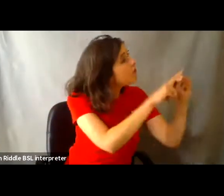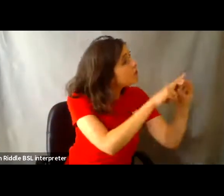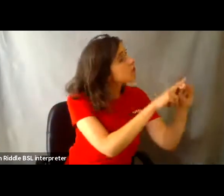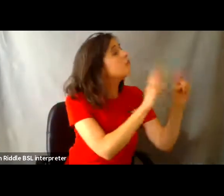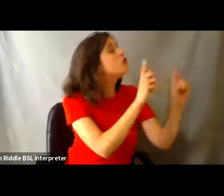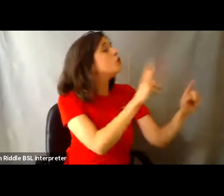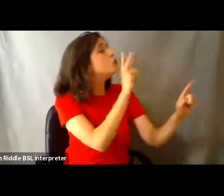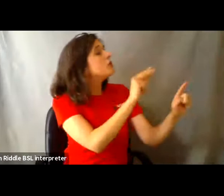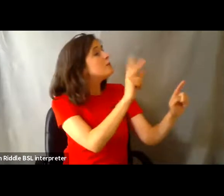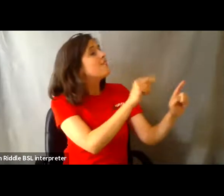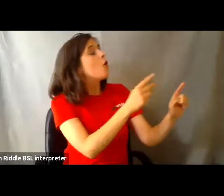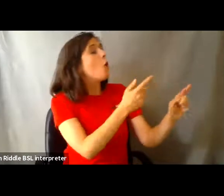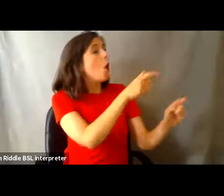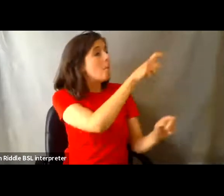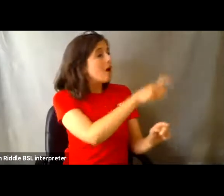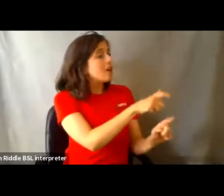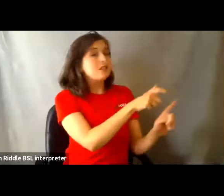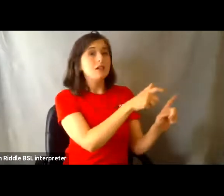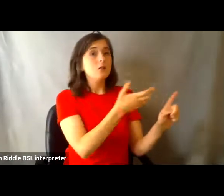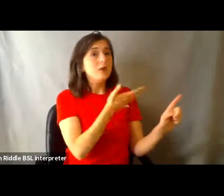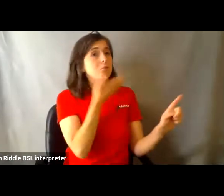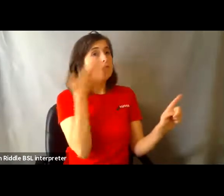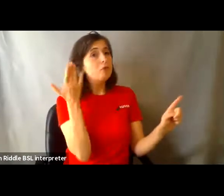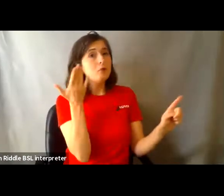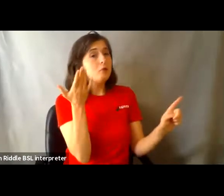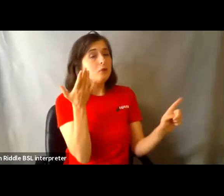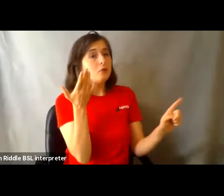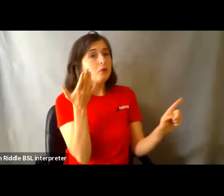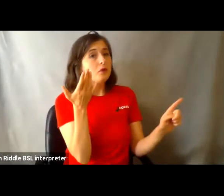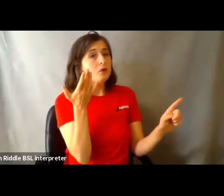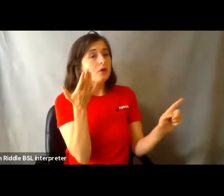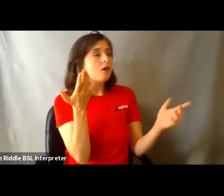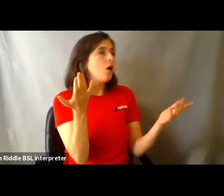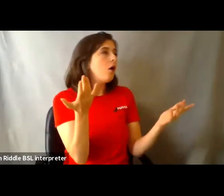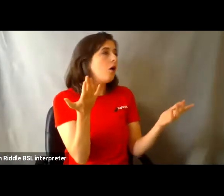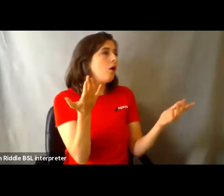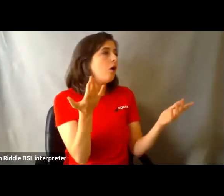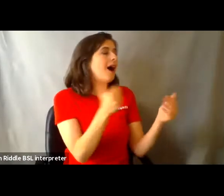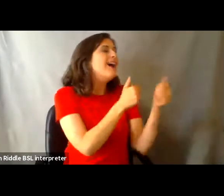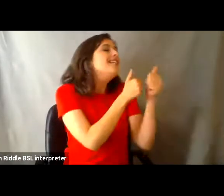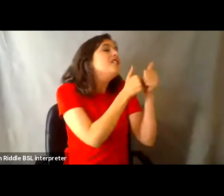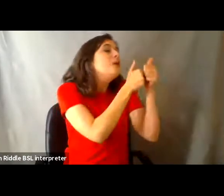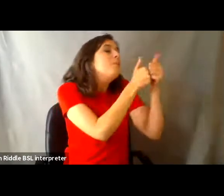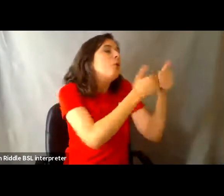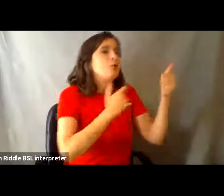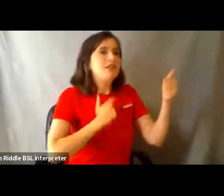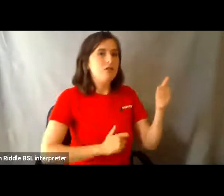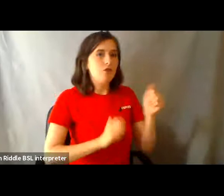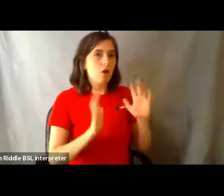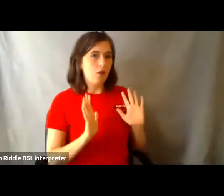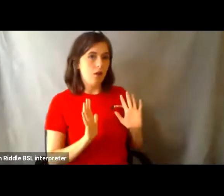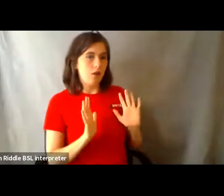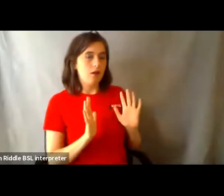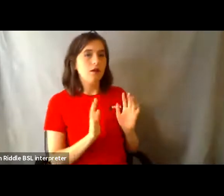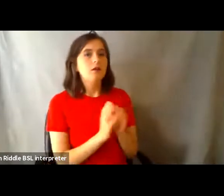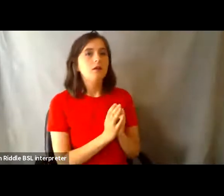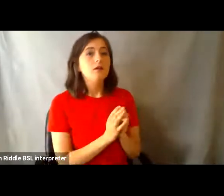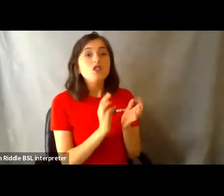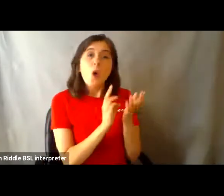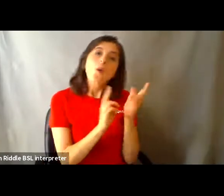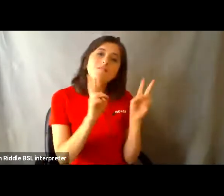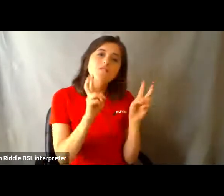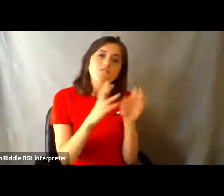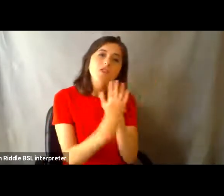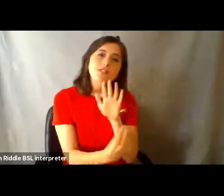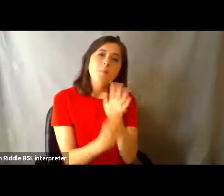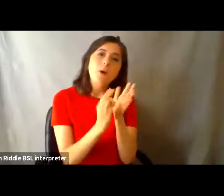people without who are in a supporting role. Let's say parents are in a